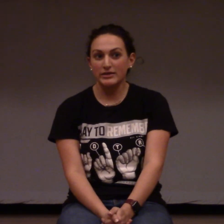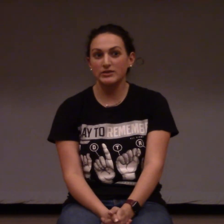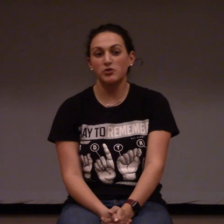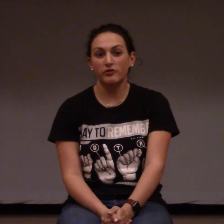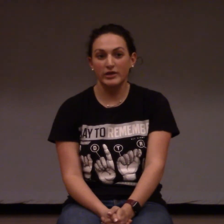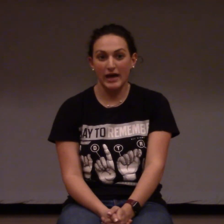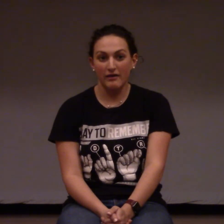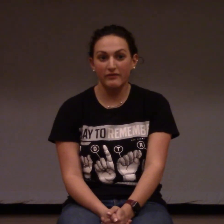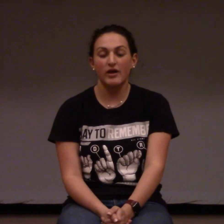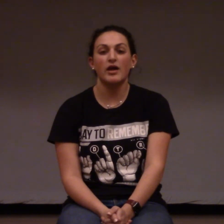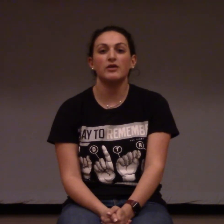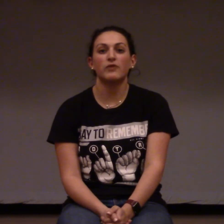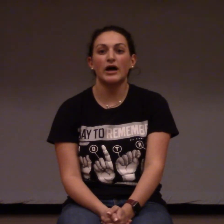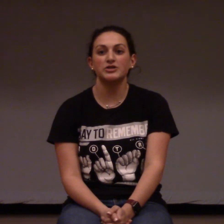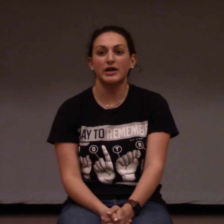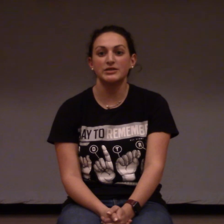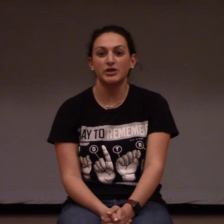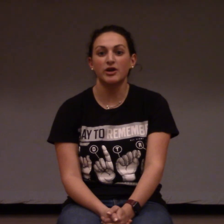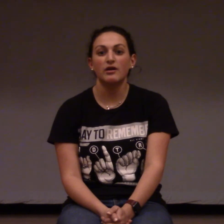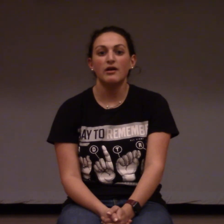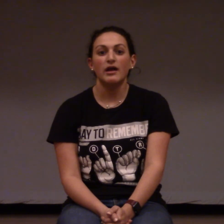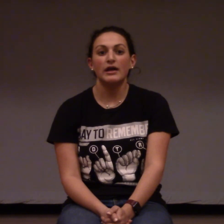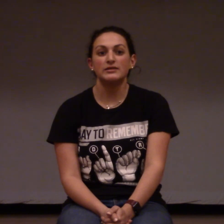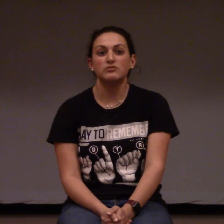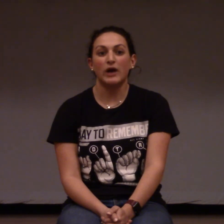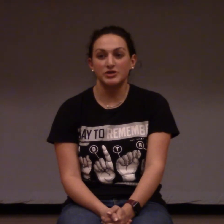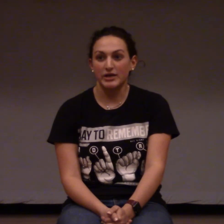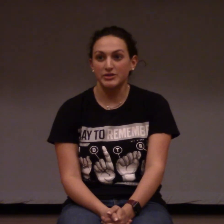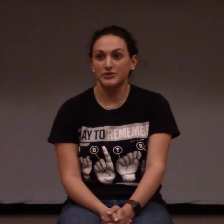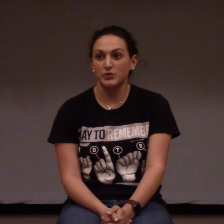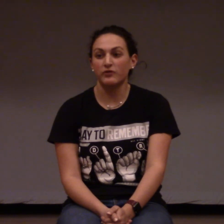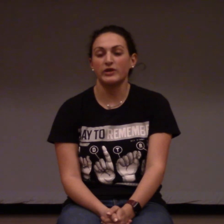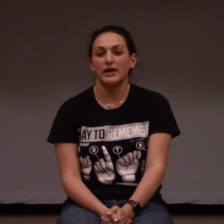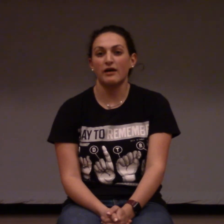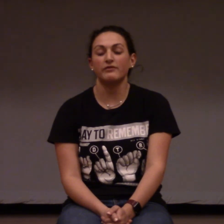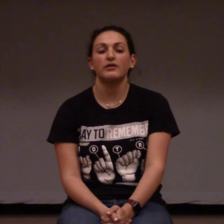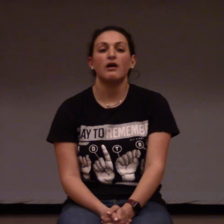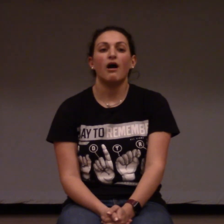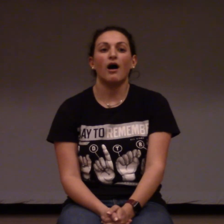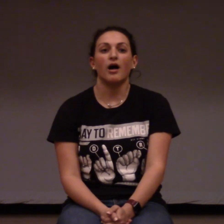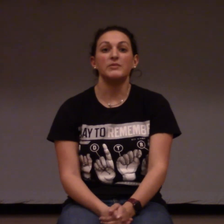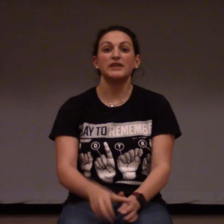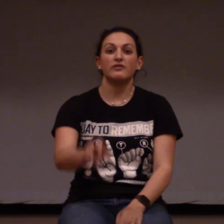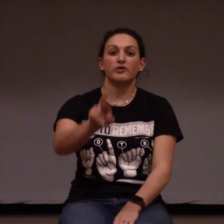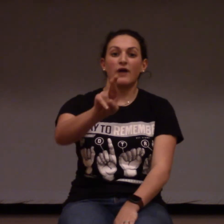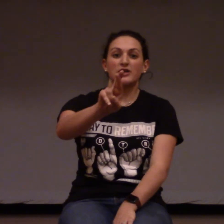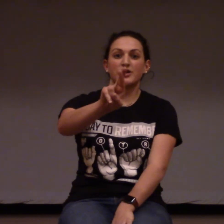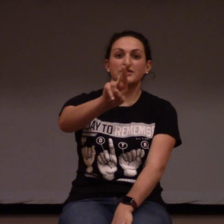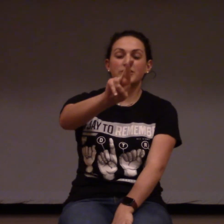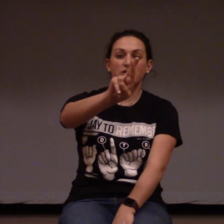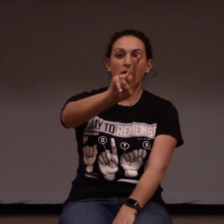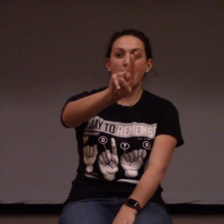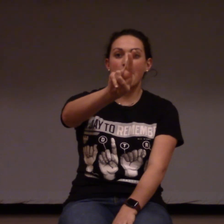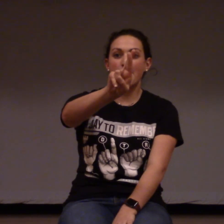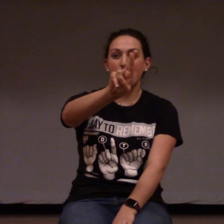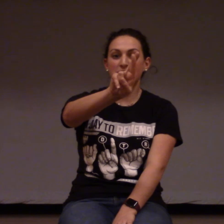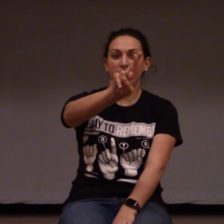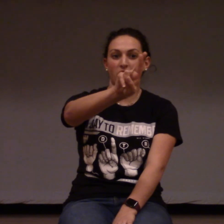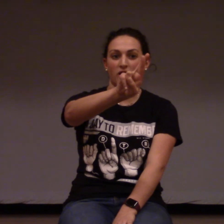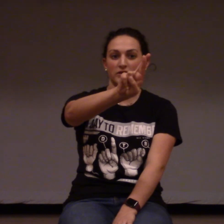School for the Deaf. In Rochester, it's Rochester School for the Deaf. The sign for Rochester is an R. It's going to